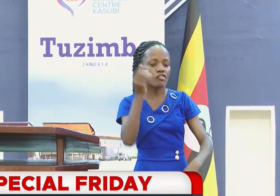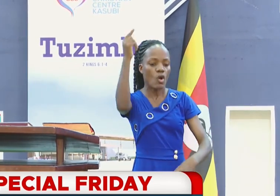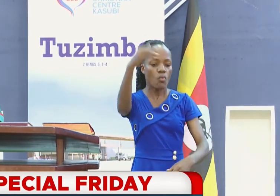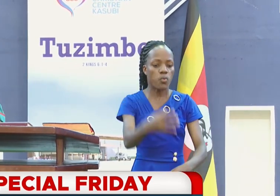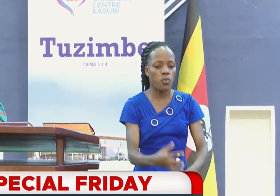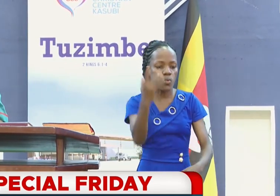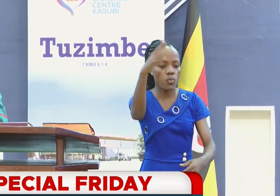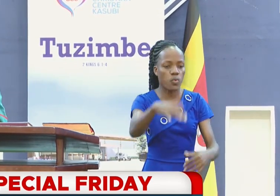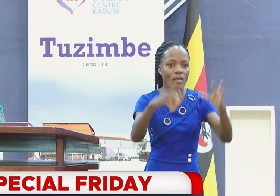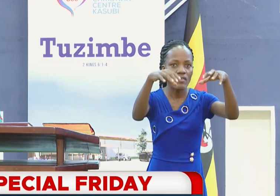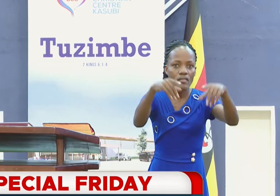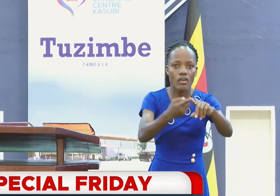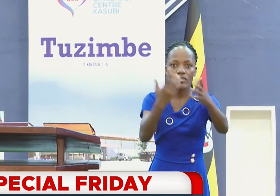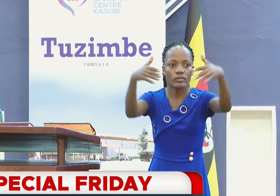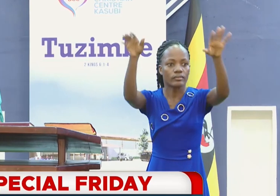from heaven unto them.